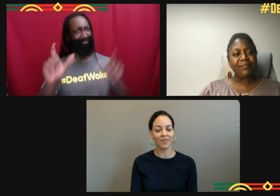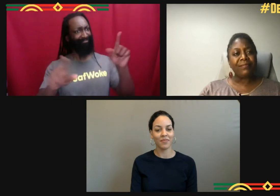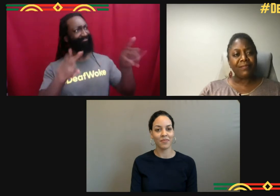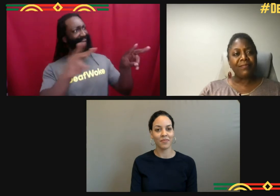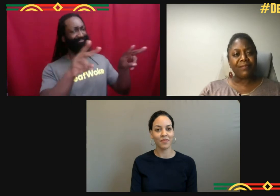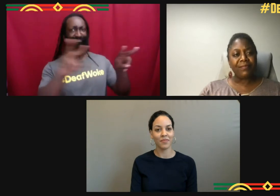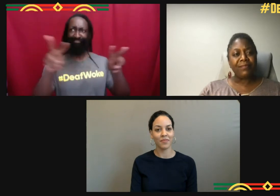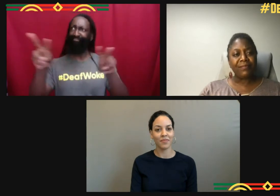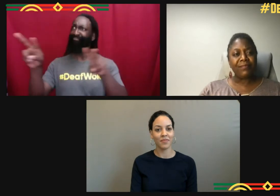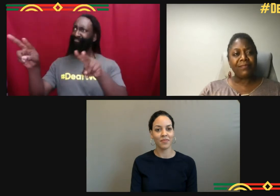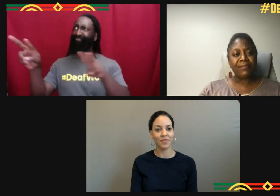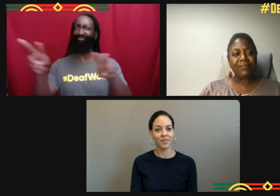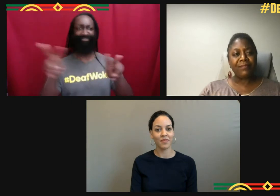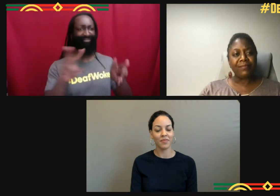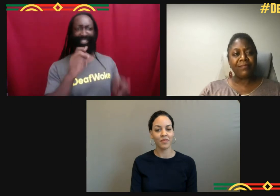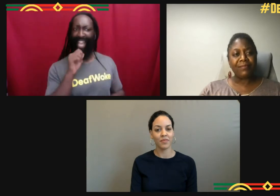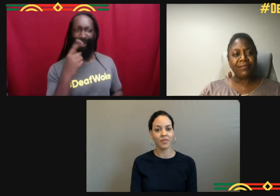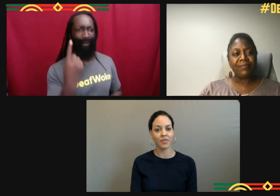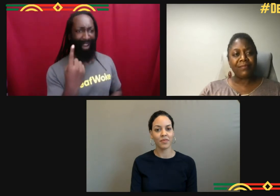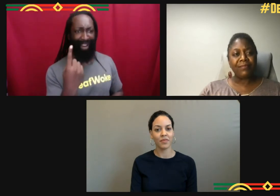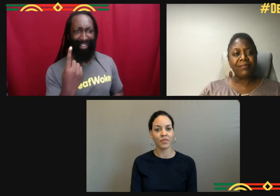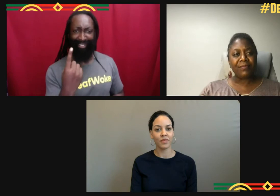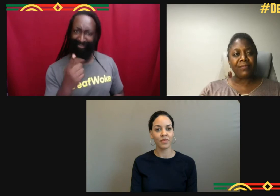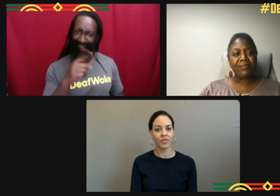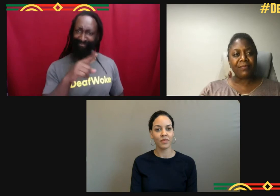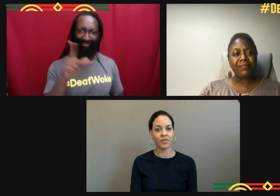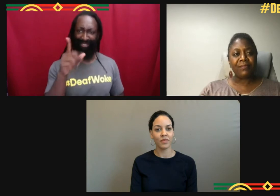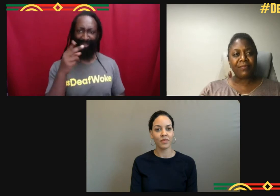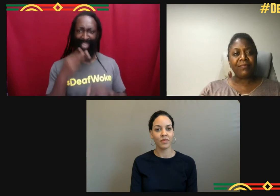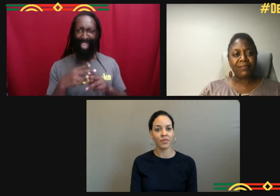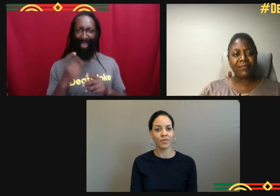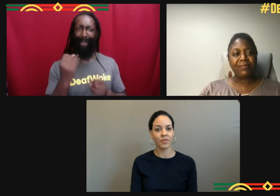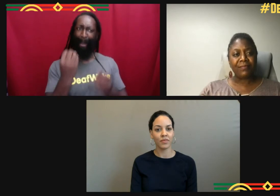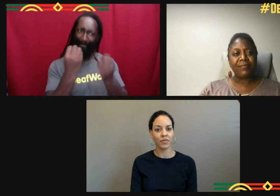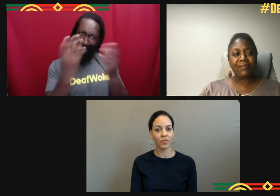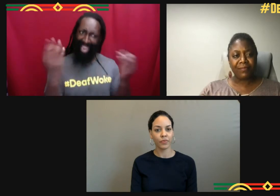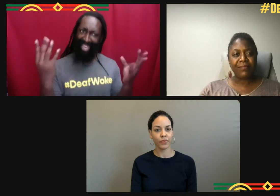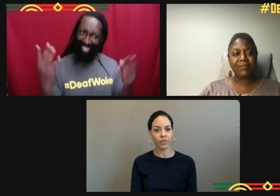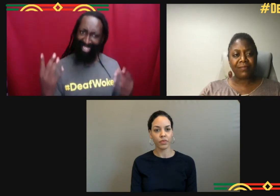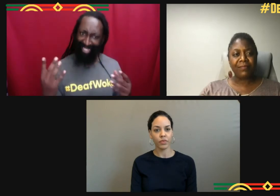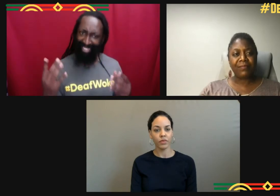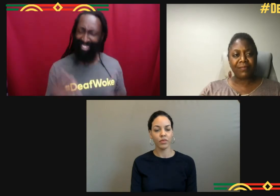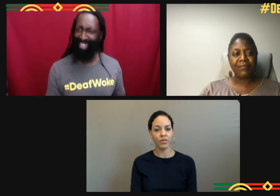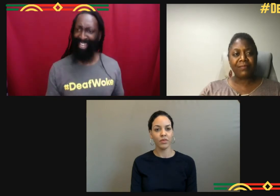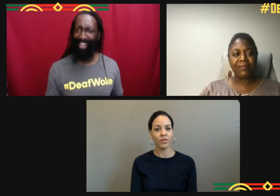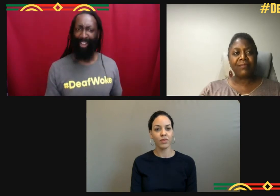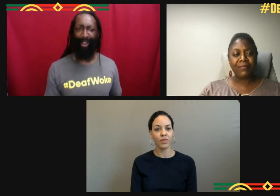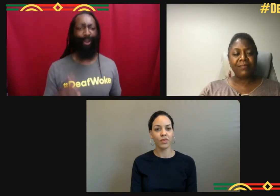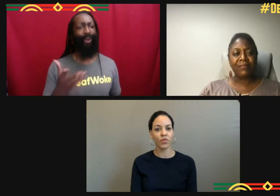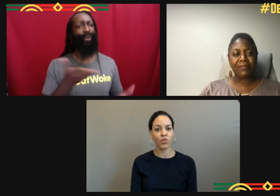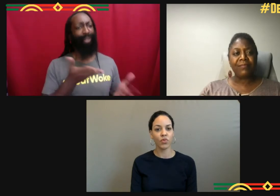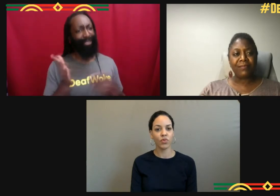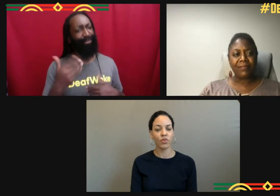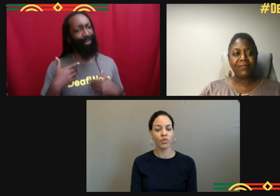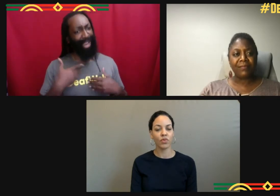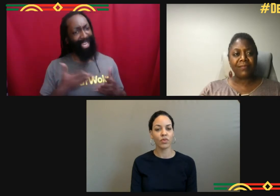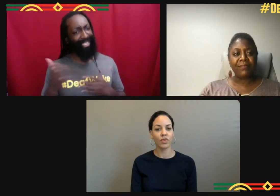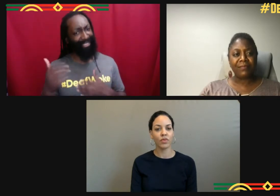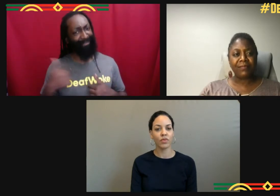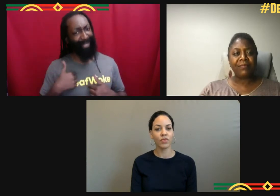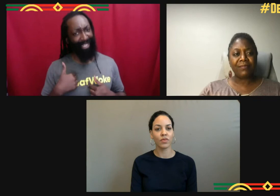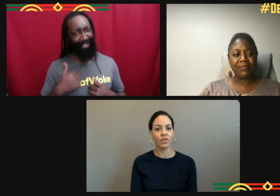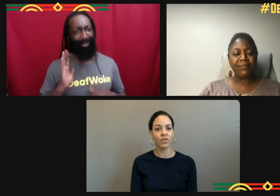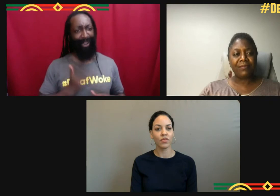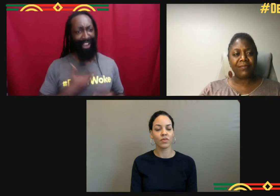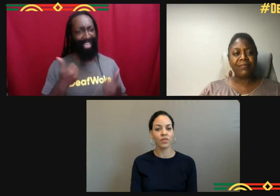them, and there's a lot of people you look up to, that there isn't just one. And you have several people